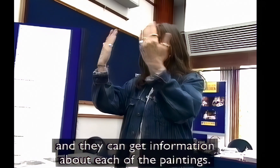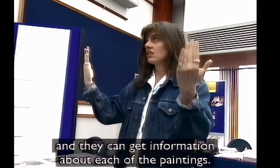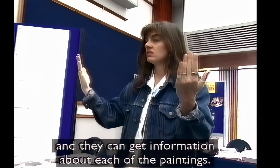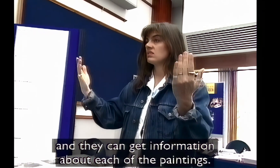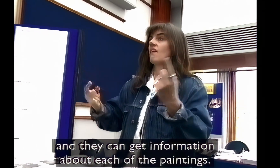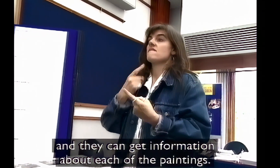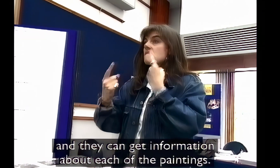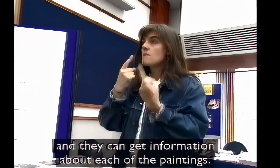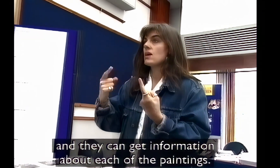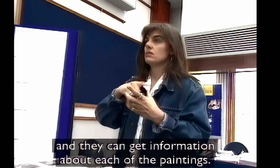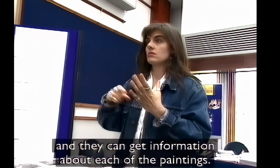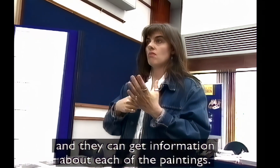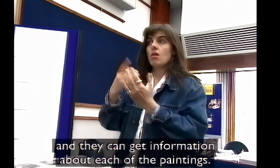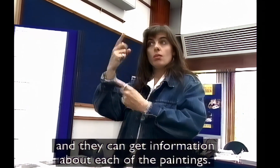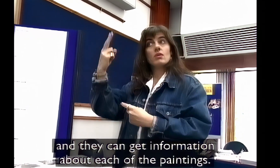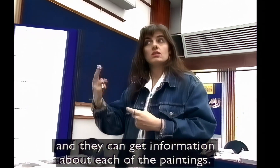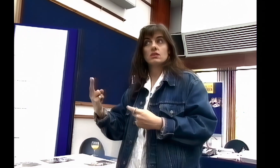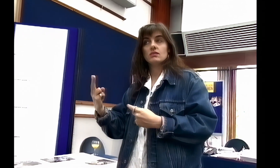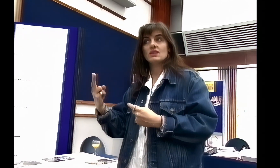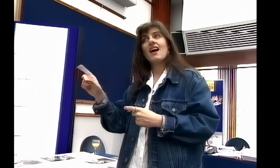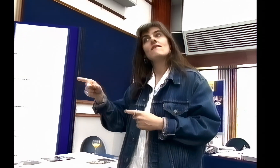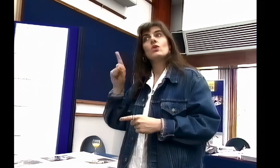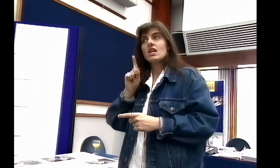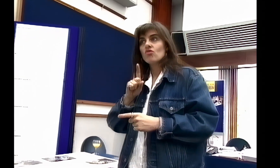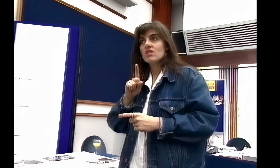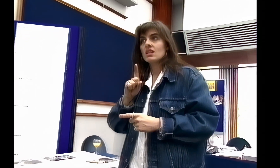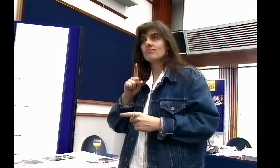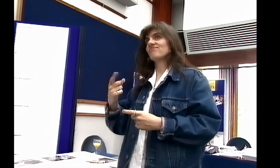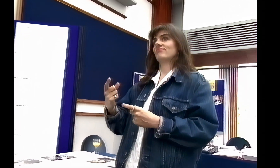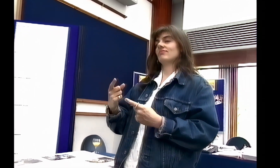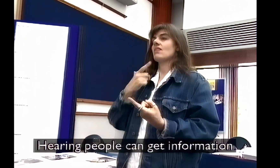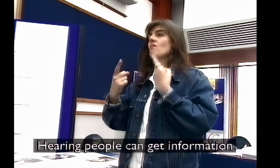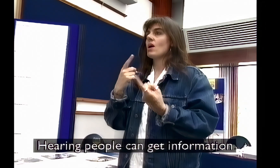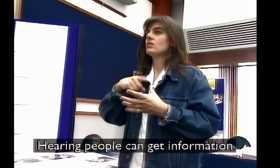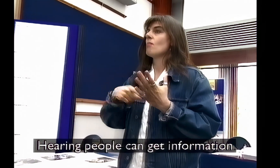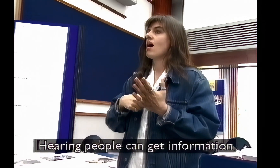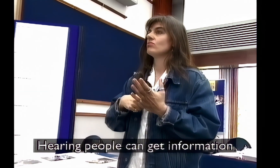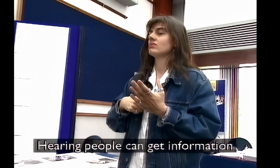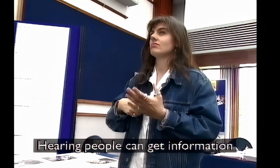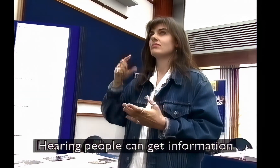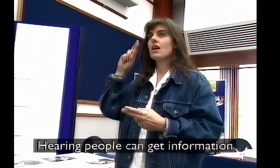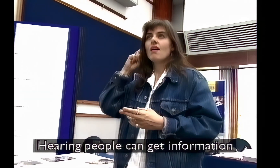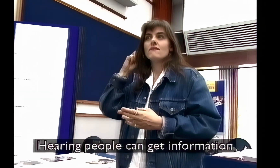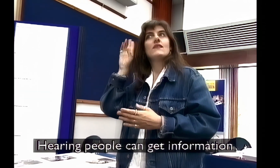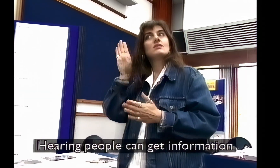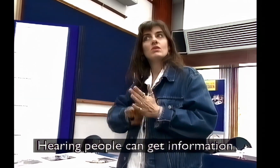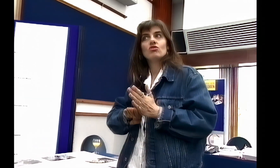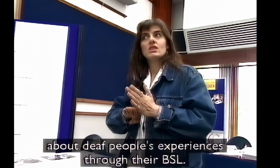the exhibit. They can get information about each of the paintings. Now, if you're hearing, you can get information about deaf